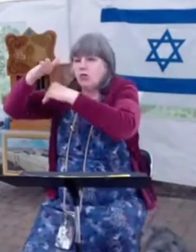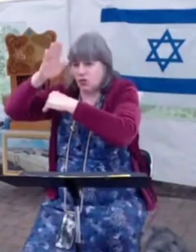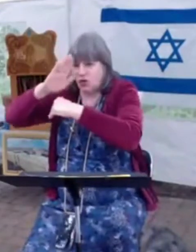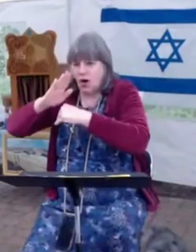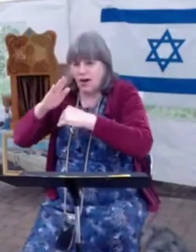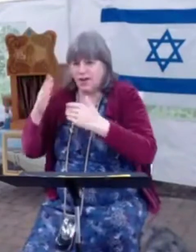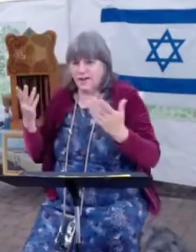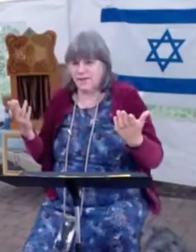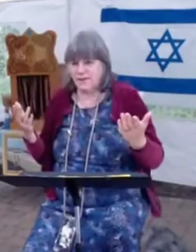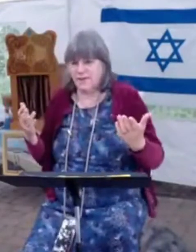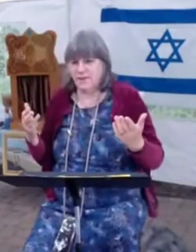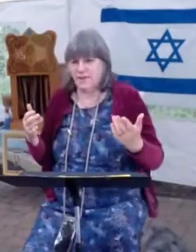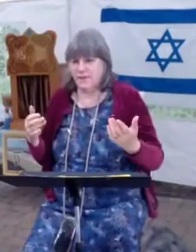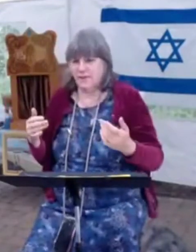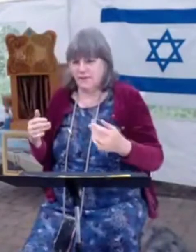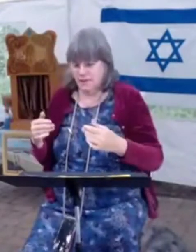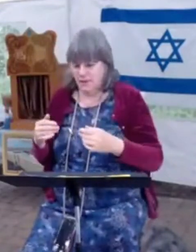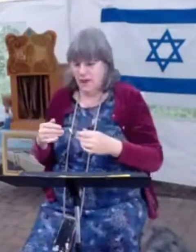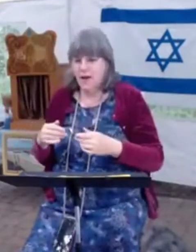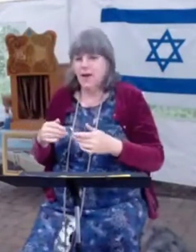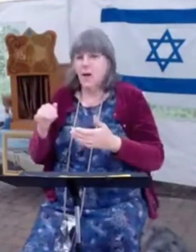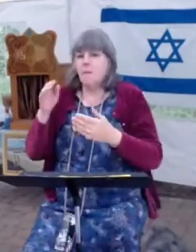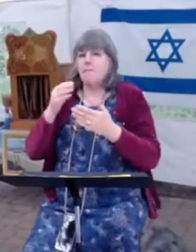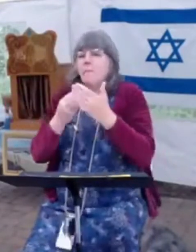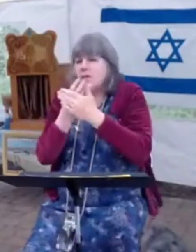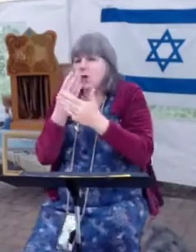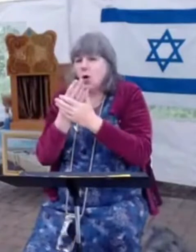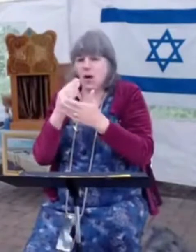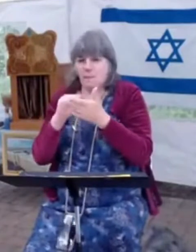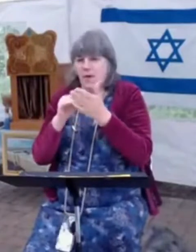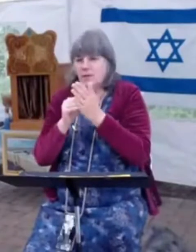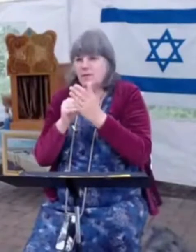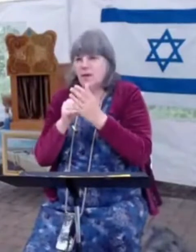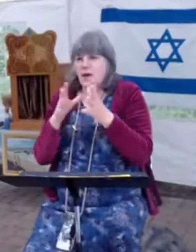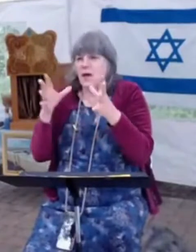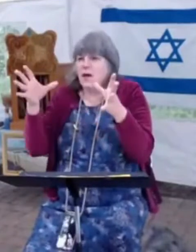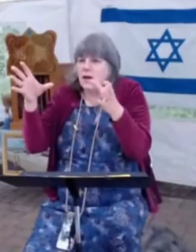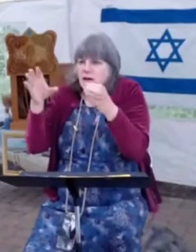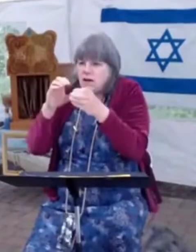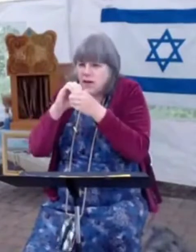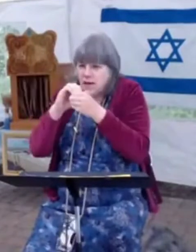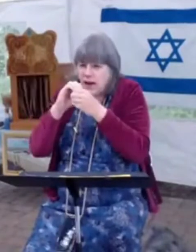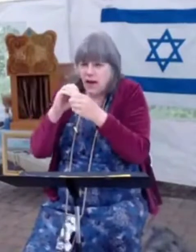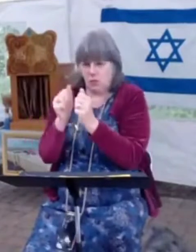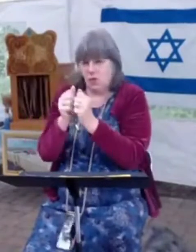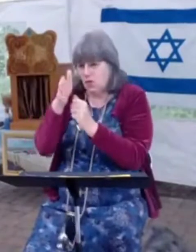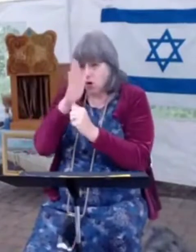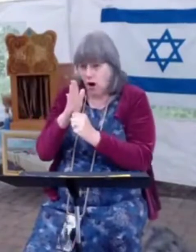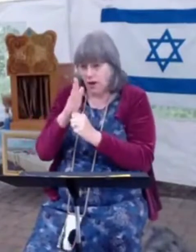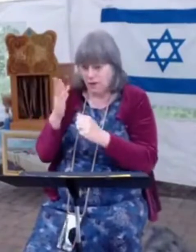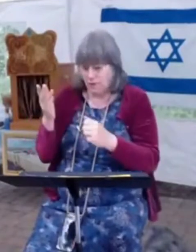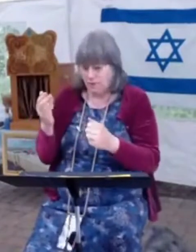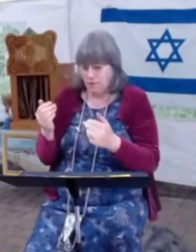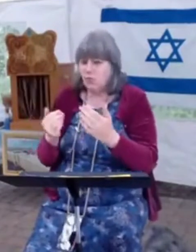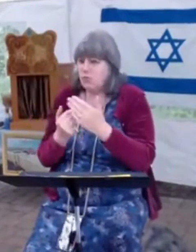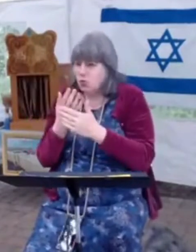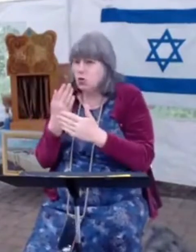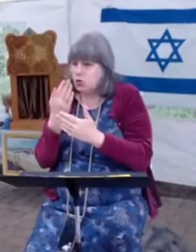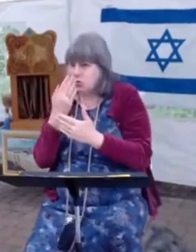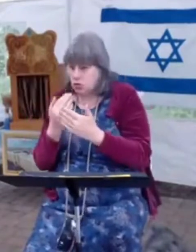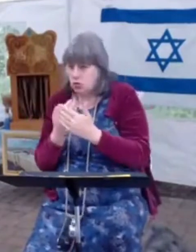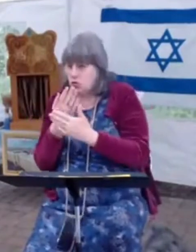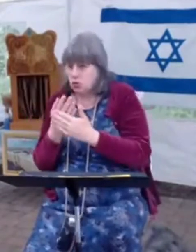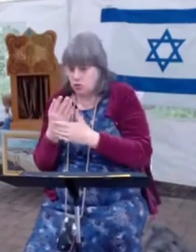In 2 Kings, we have another particular story that uses the word Besorah, good news, gospel. It was at a time